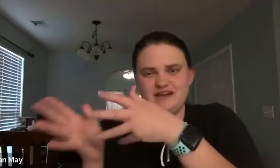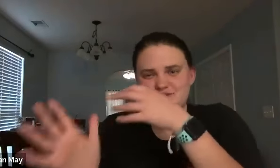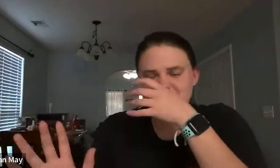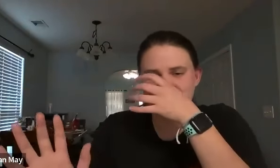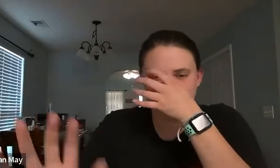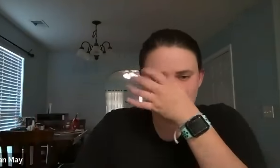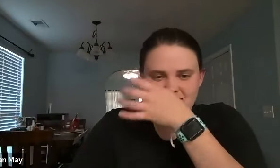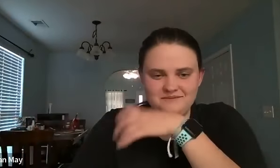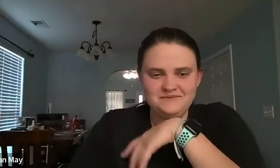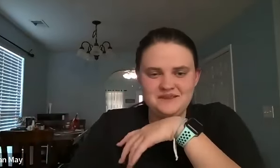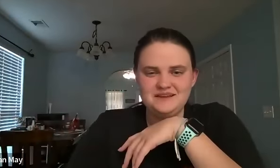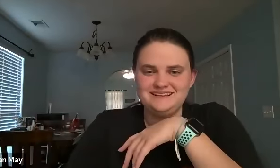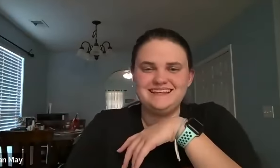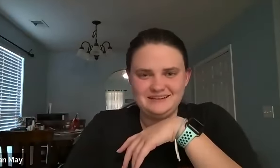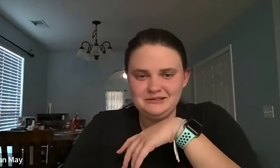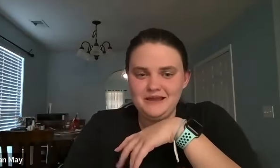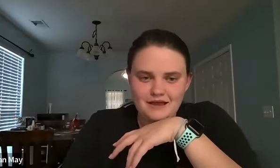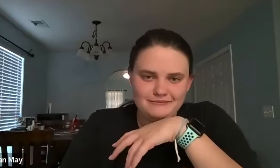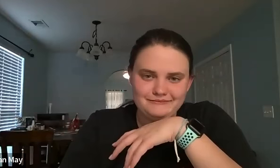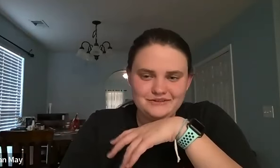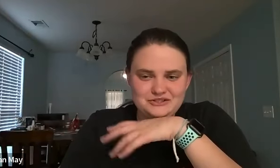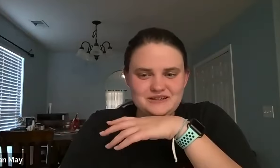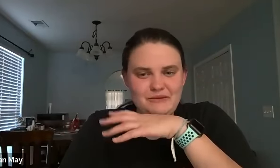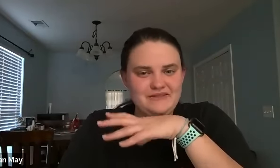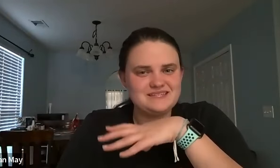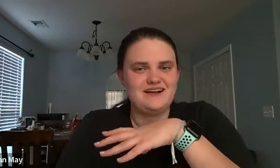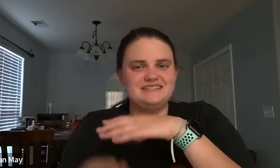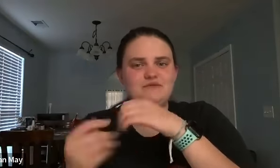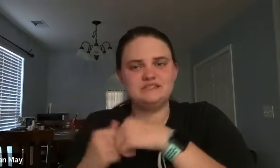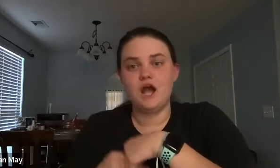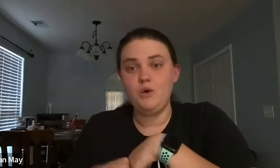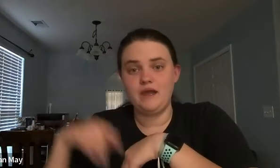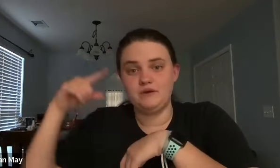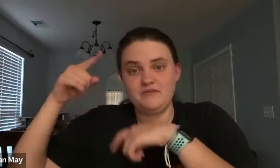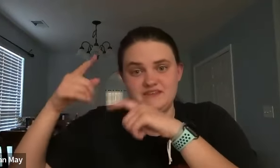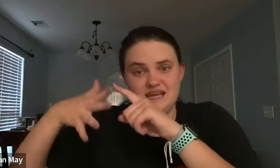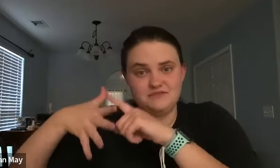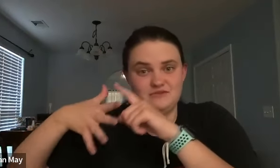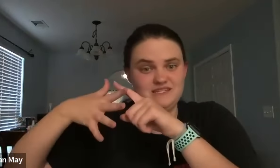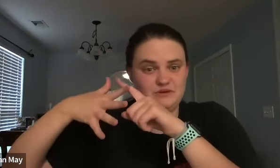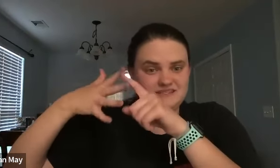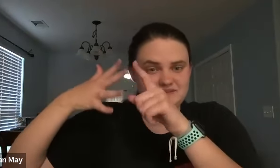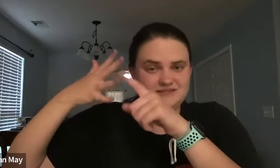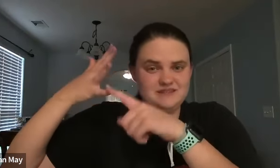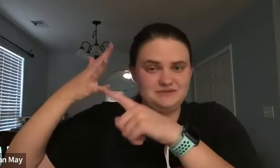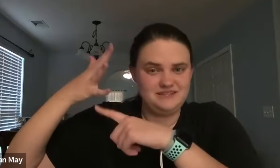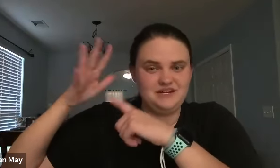more time. Because like usually by this class, everyone's like, oh, okay, what about this type of food? This one, you know,